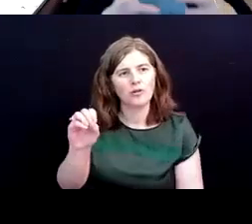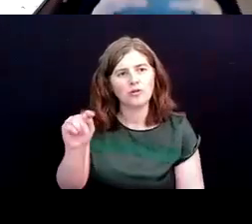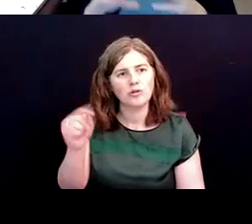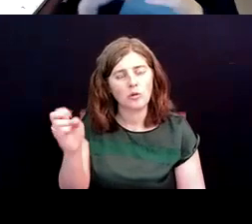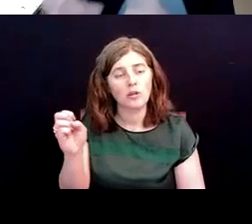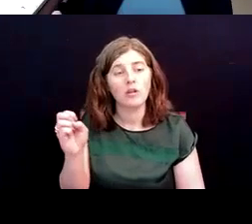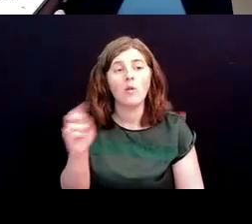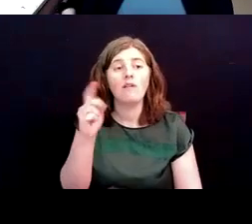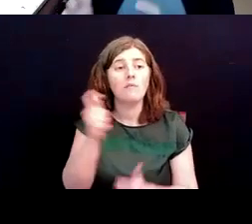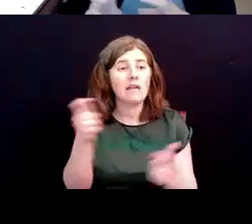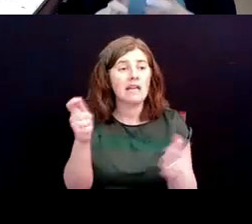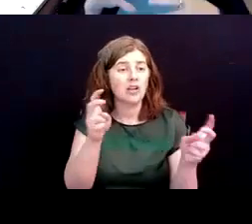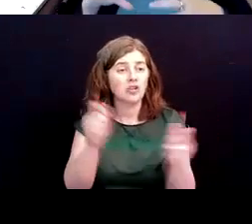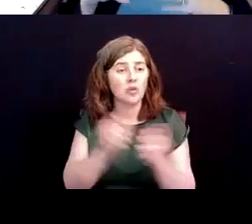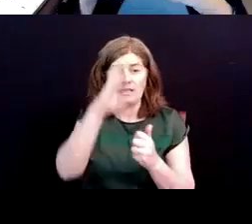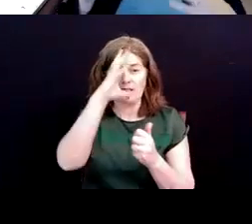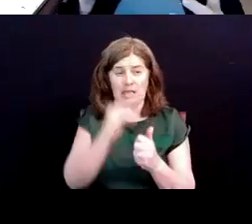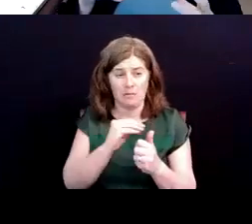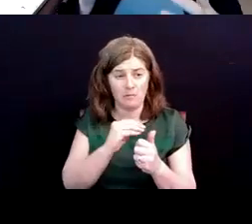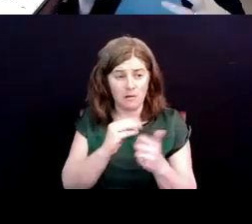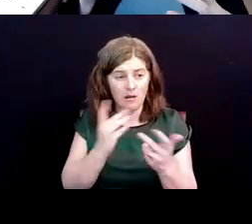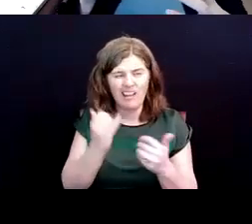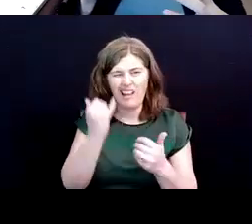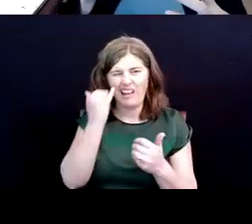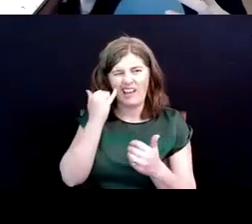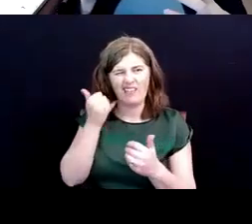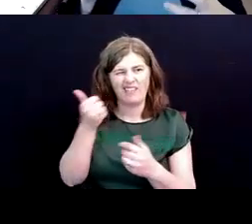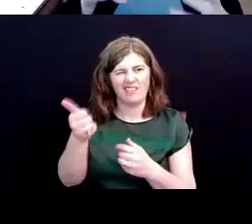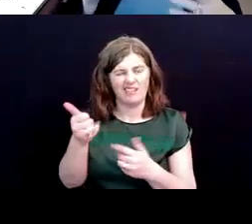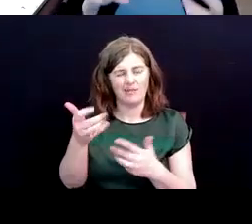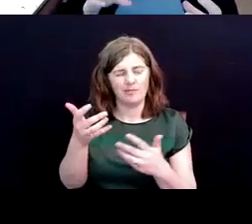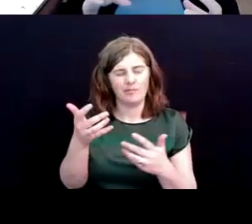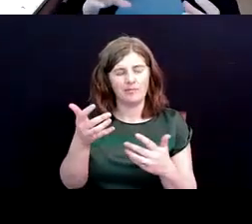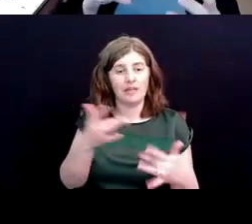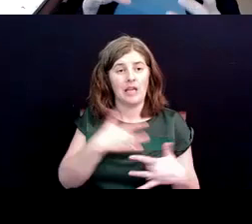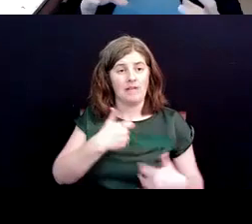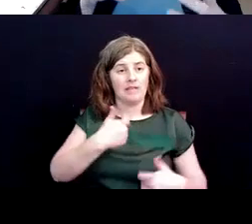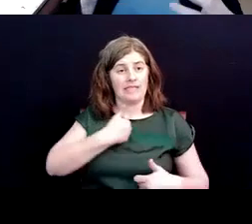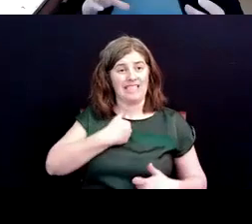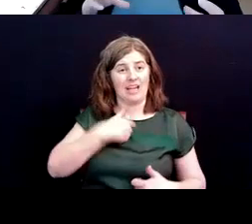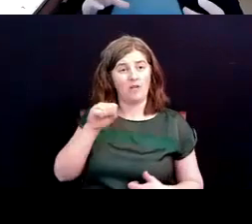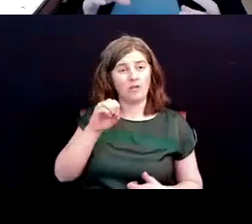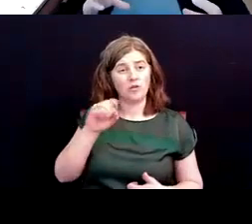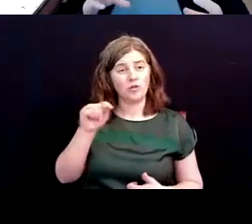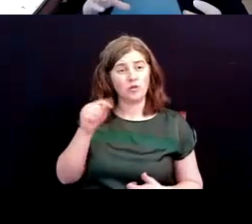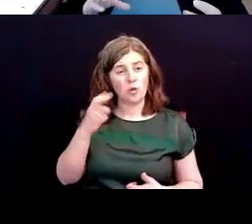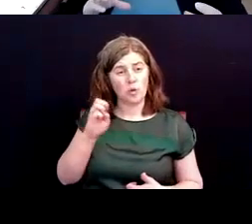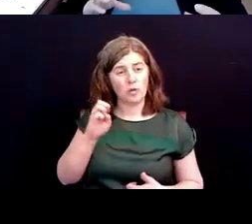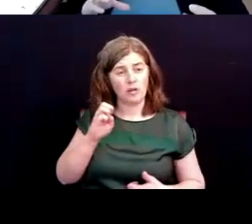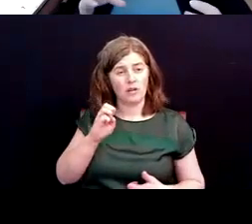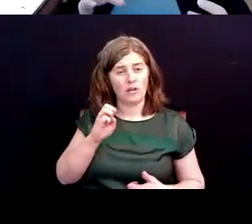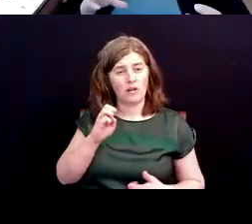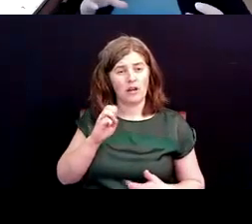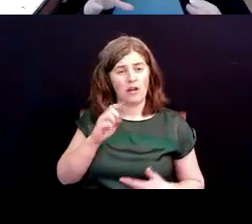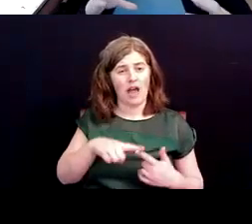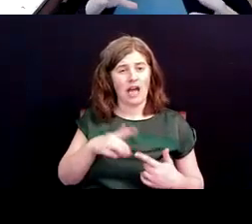sleep associations is that if you have a hard time with self-soothing, and your associated sleep lovey-dovey,